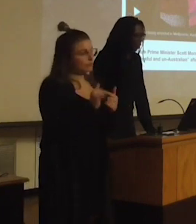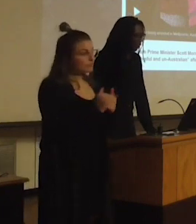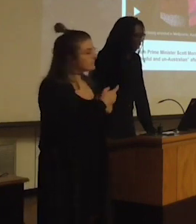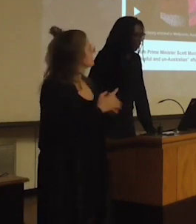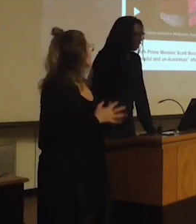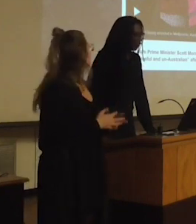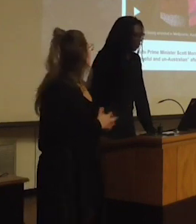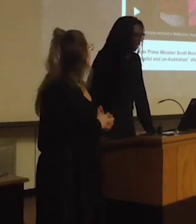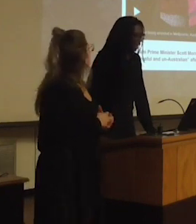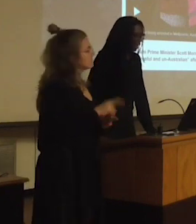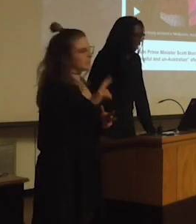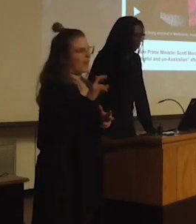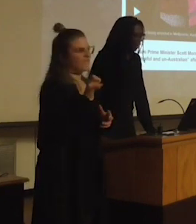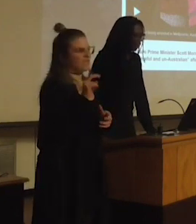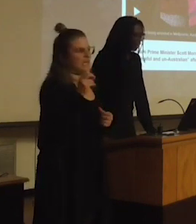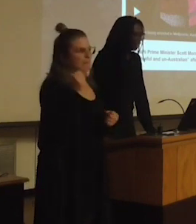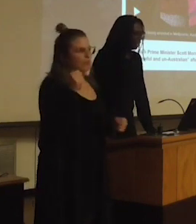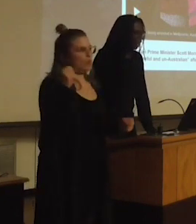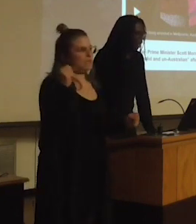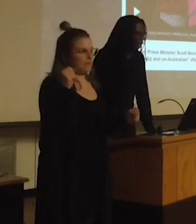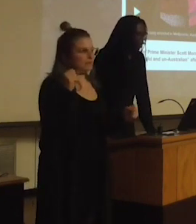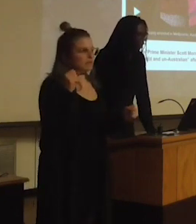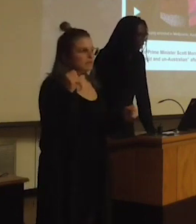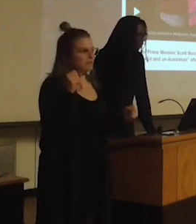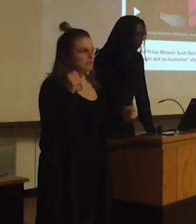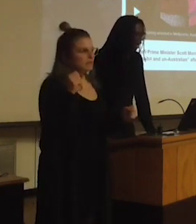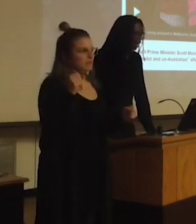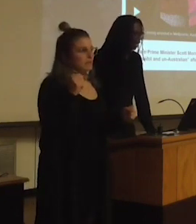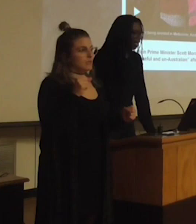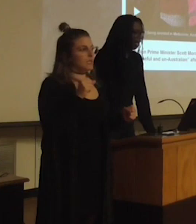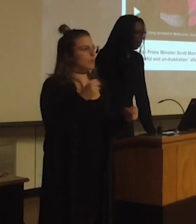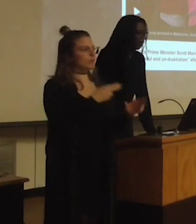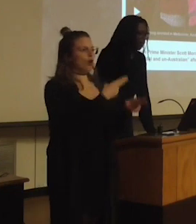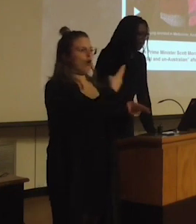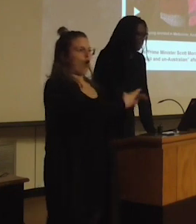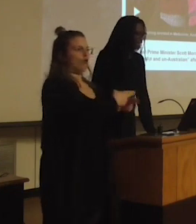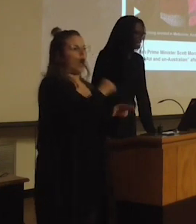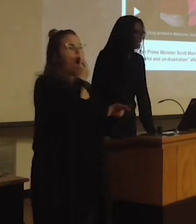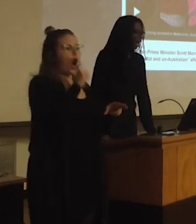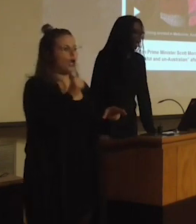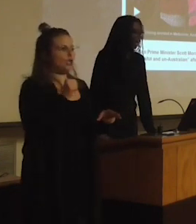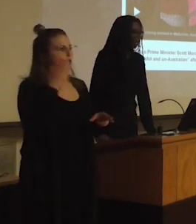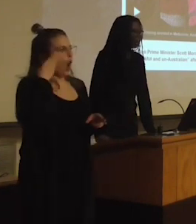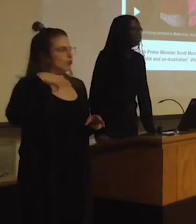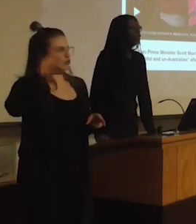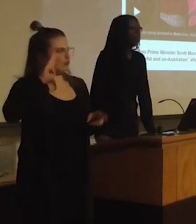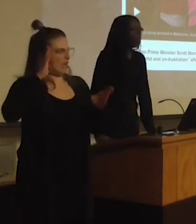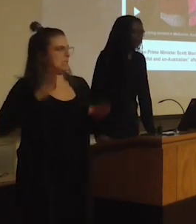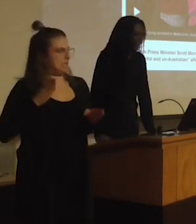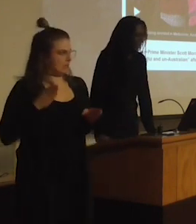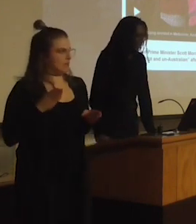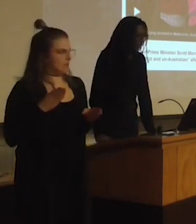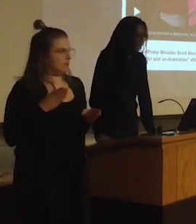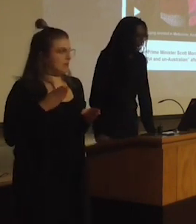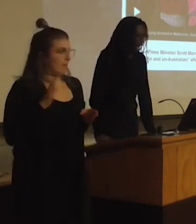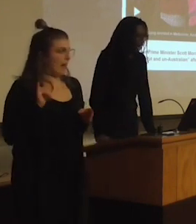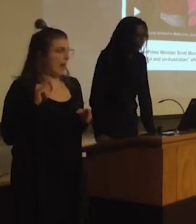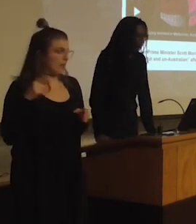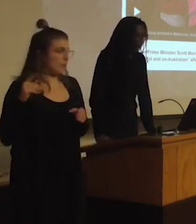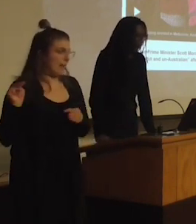this is a vegan protest that was declared un-Australian by Scott Morrison, the Australian Prime